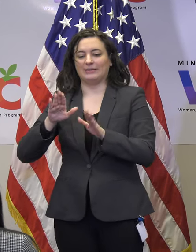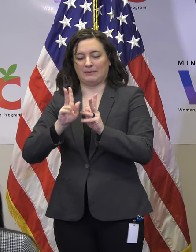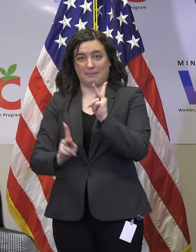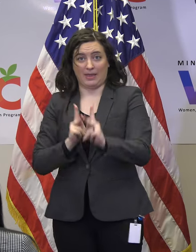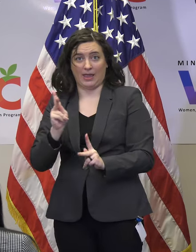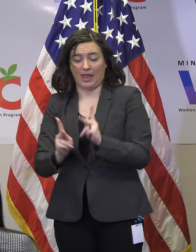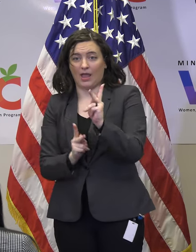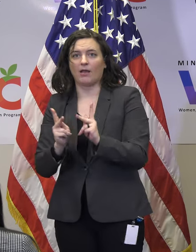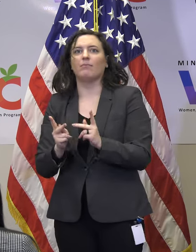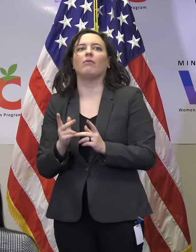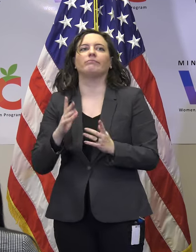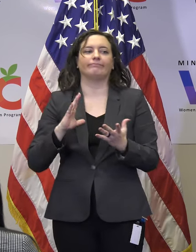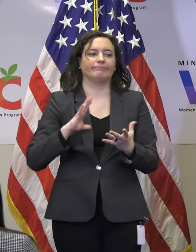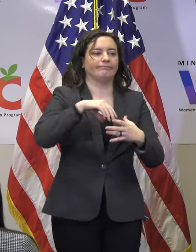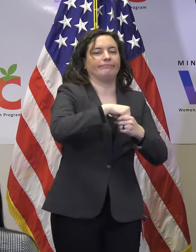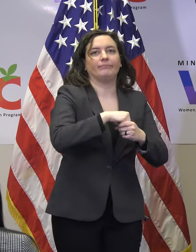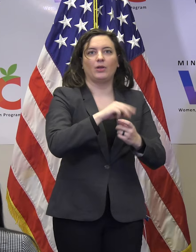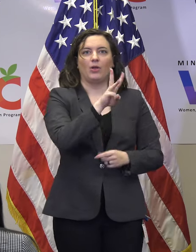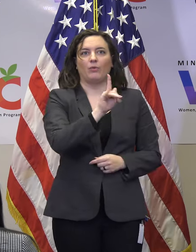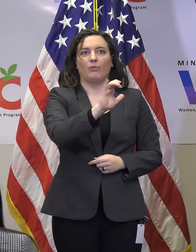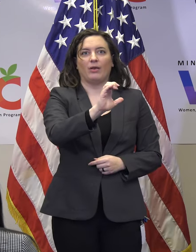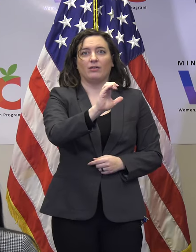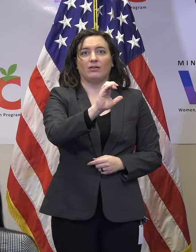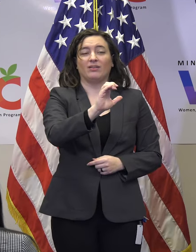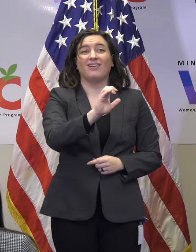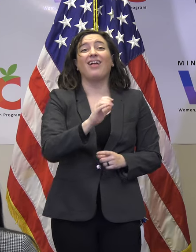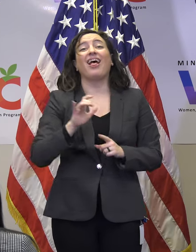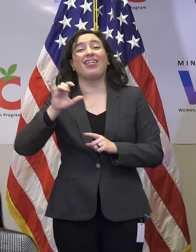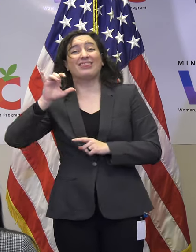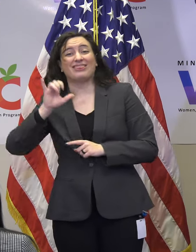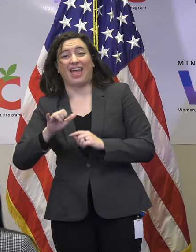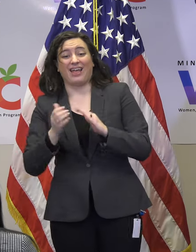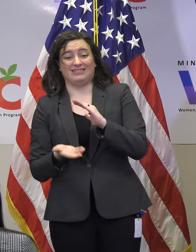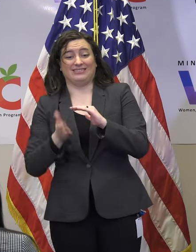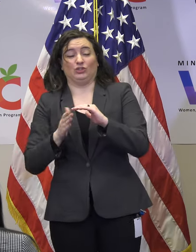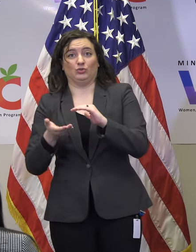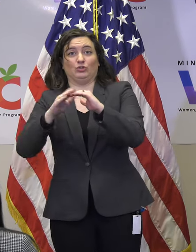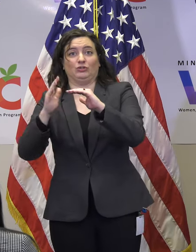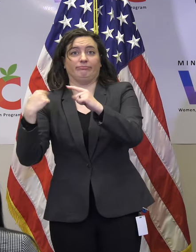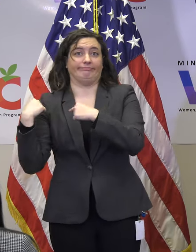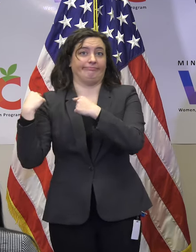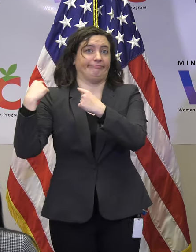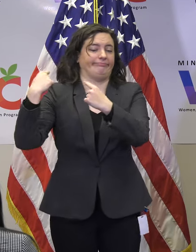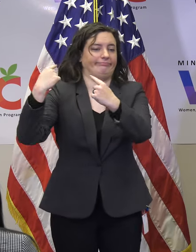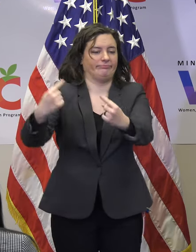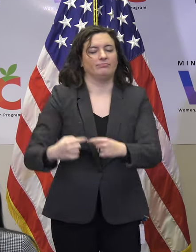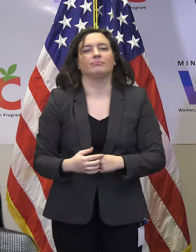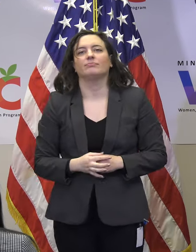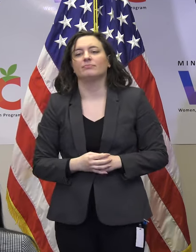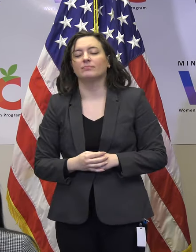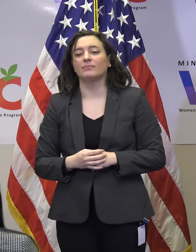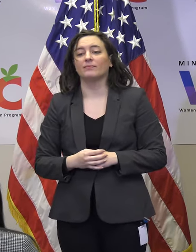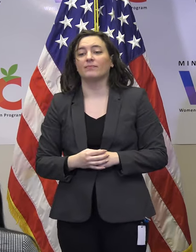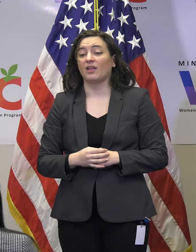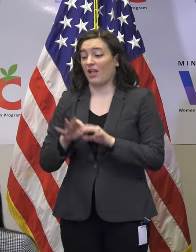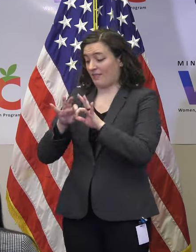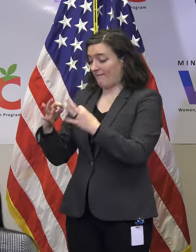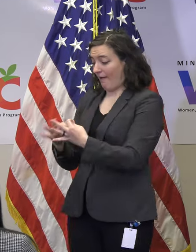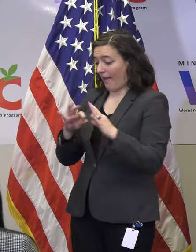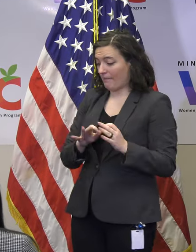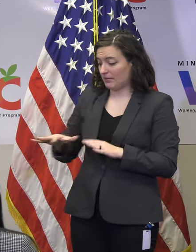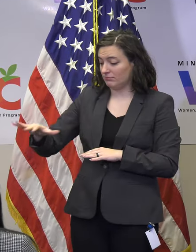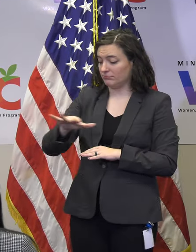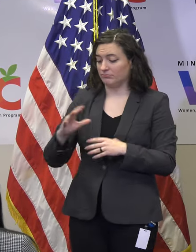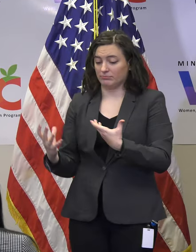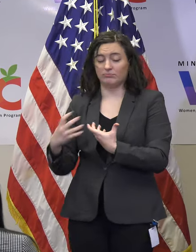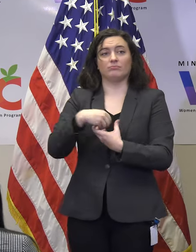7,000 more than the 2022 monthly average. The need is increasing. These families have opportunities to provide their